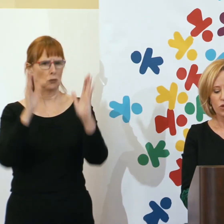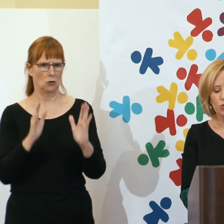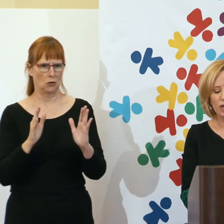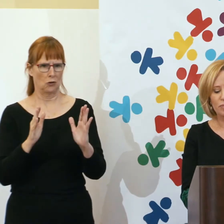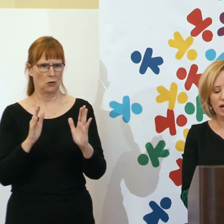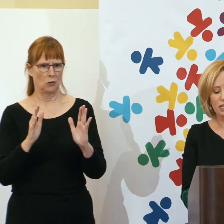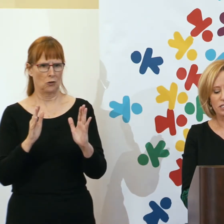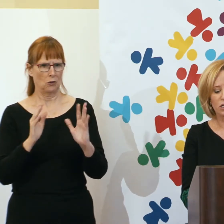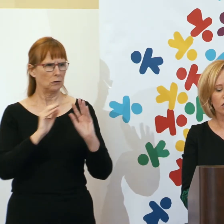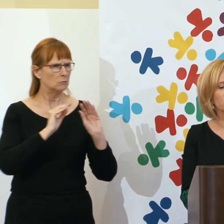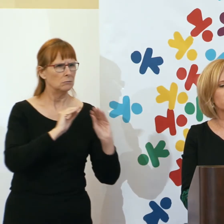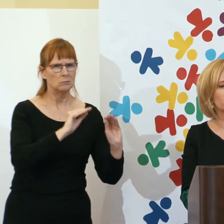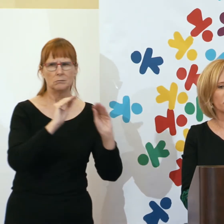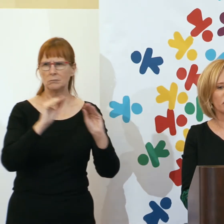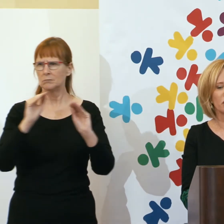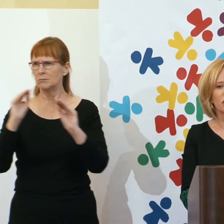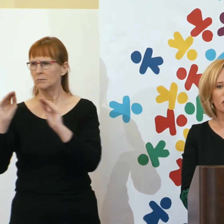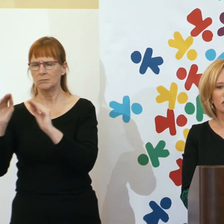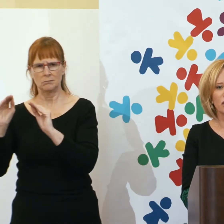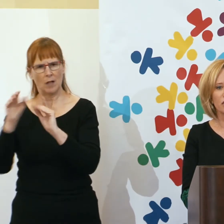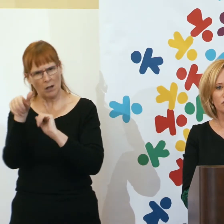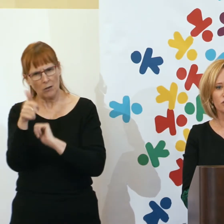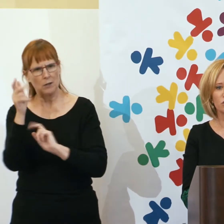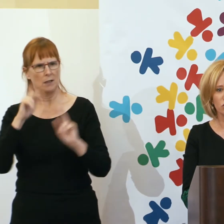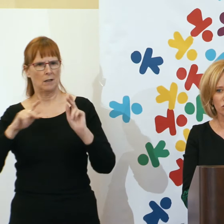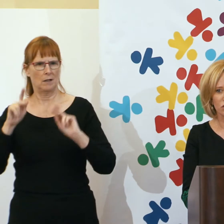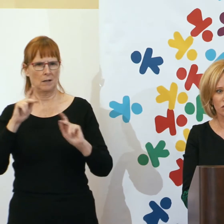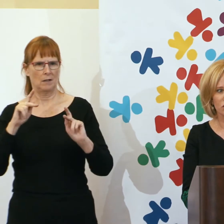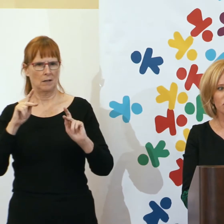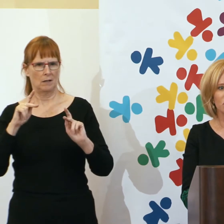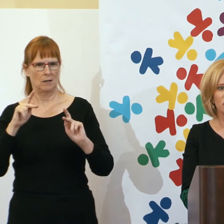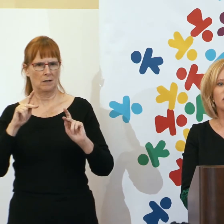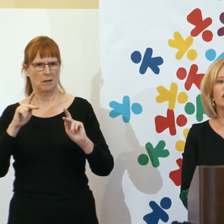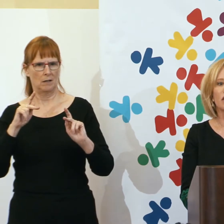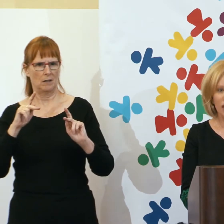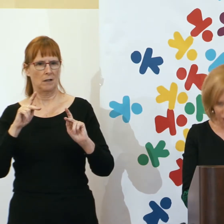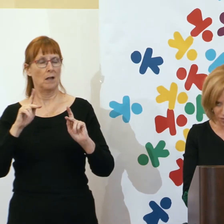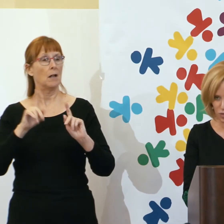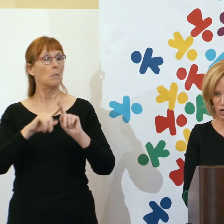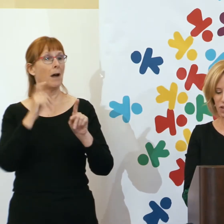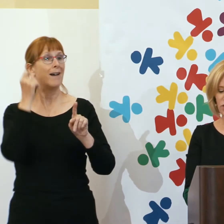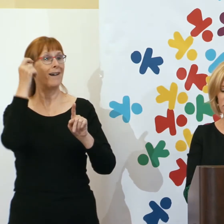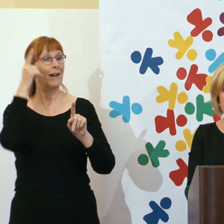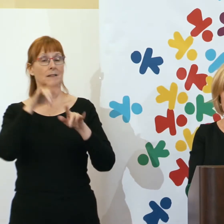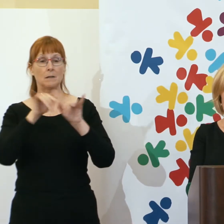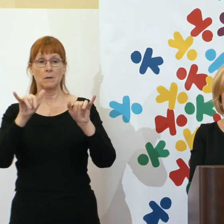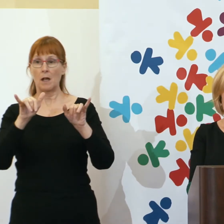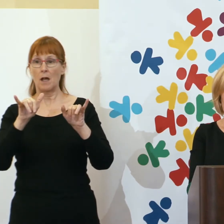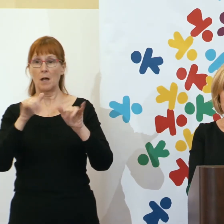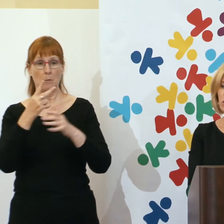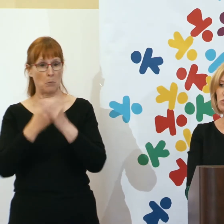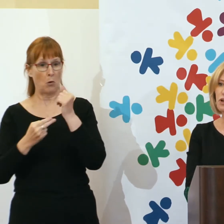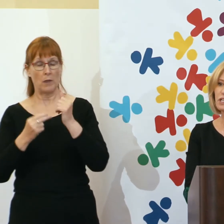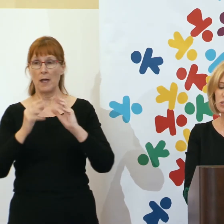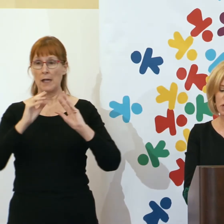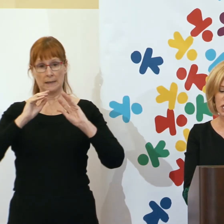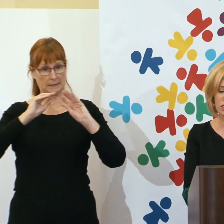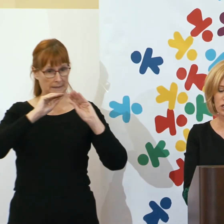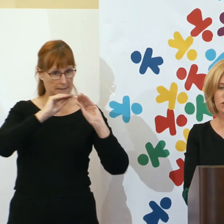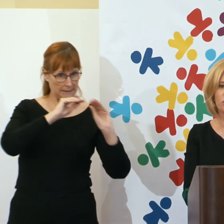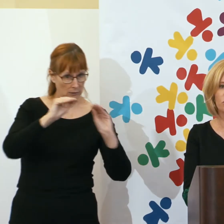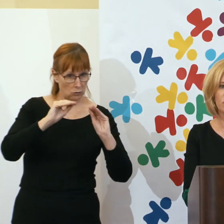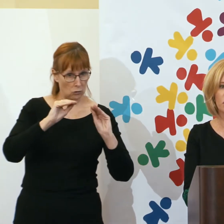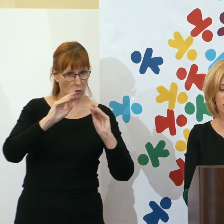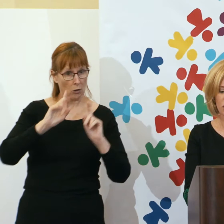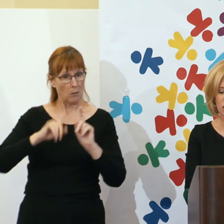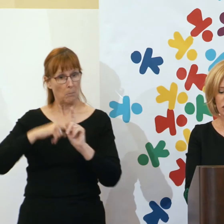time, we must also be engaged students, every one of us. Which brings me